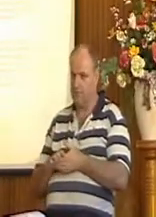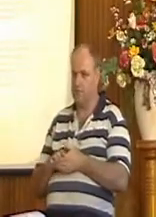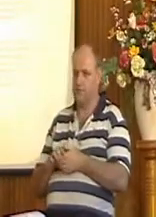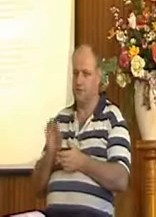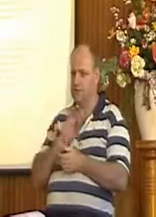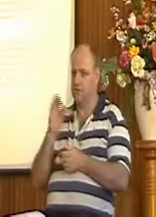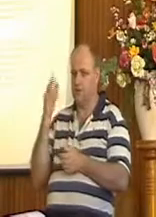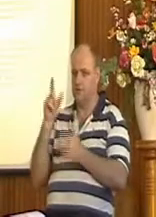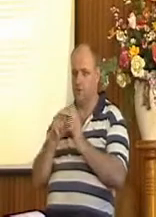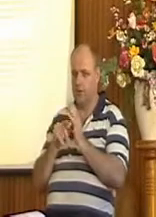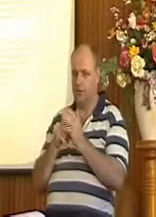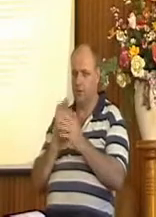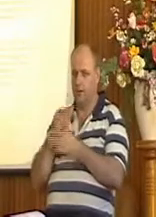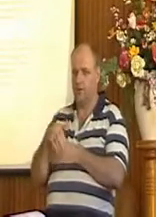them all.